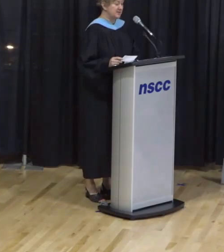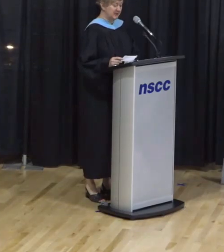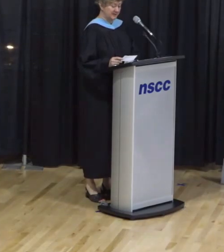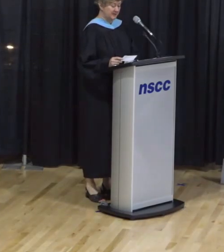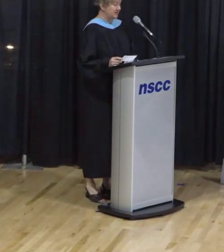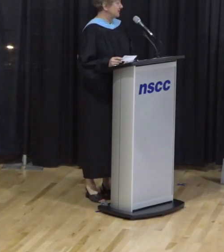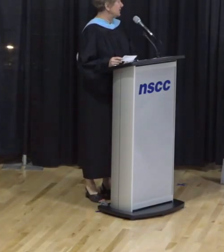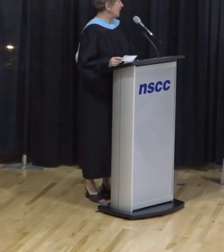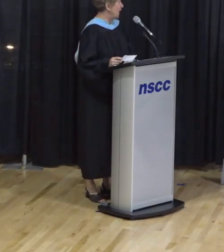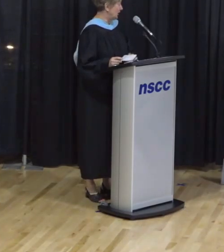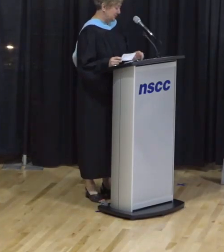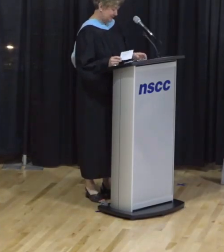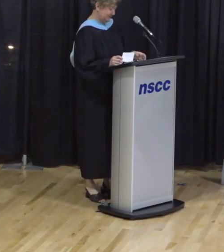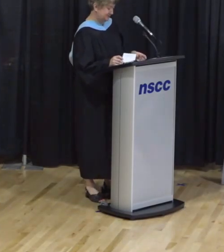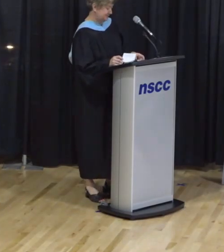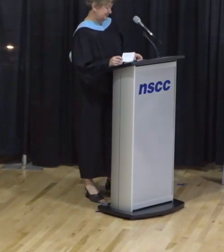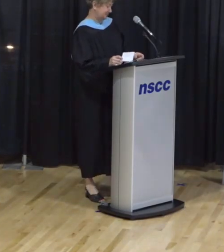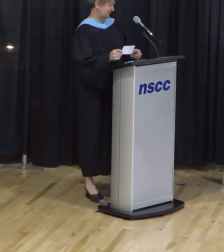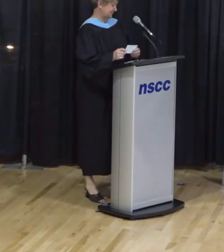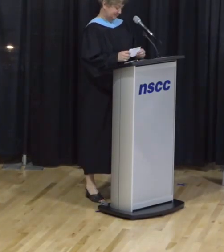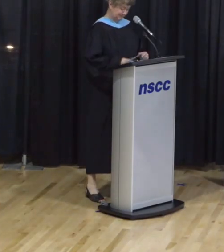Amy Steves, honors.